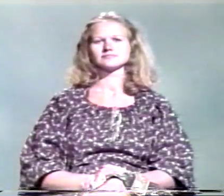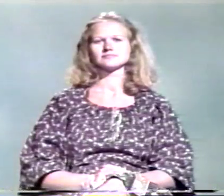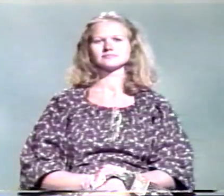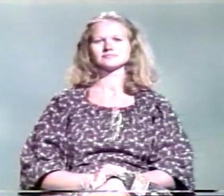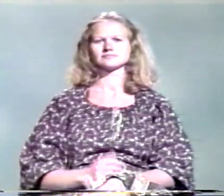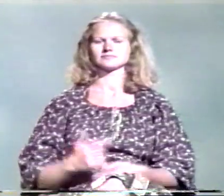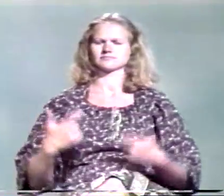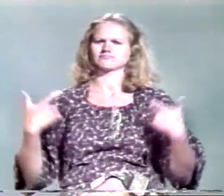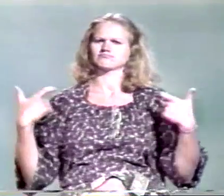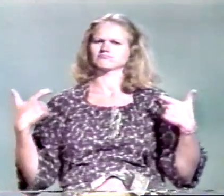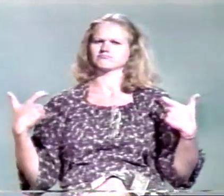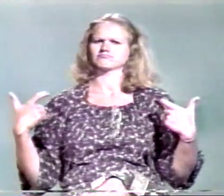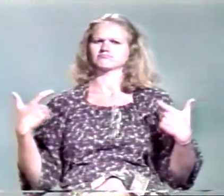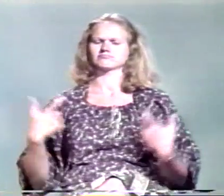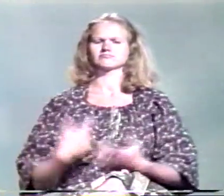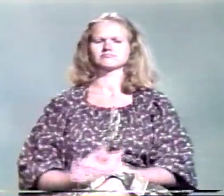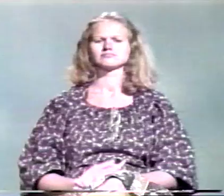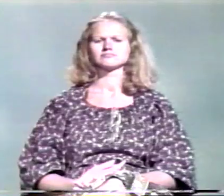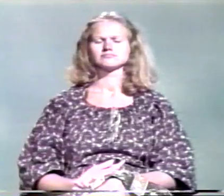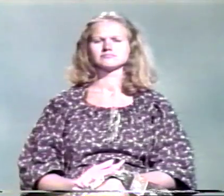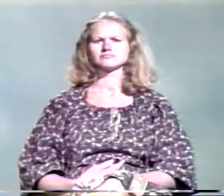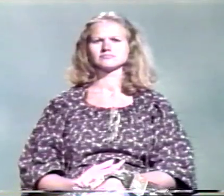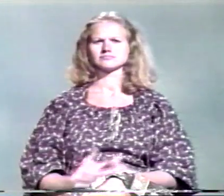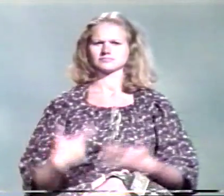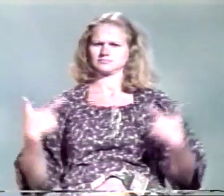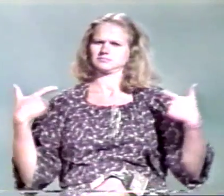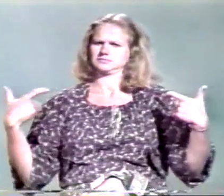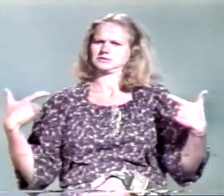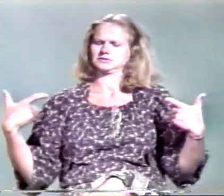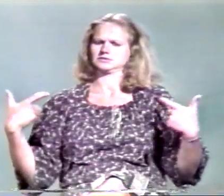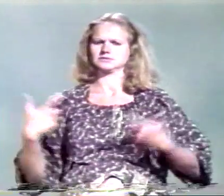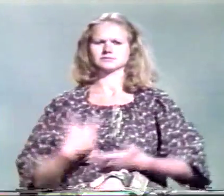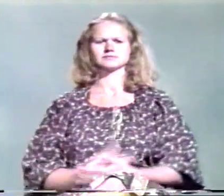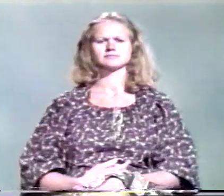Broad shoulders. Broad shoulders.